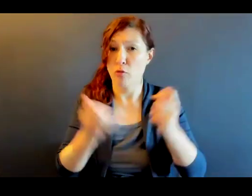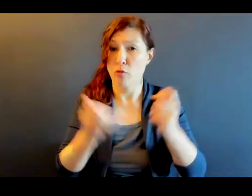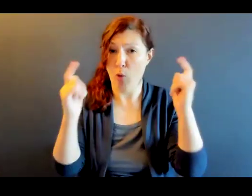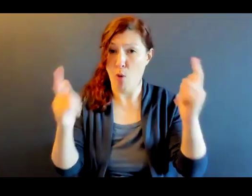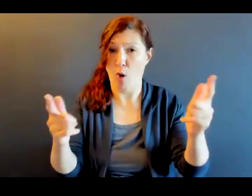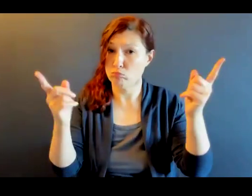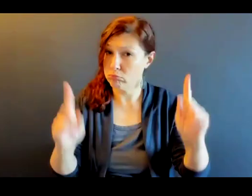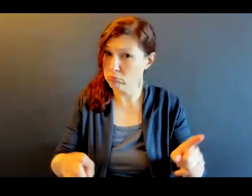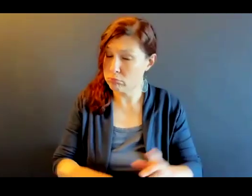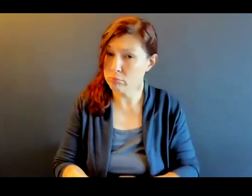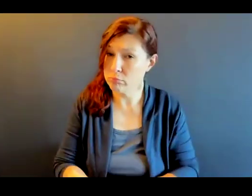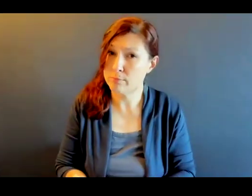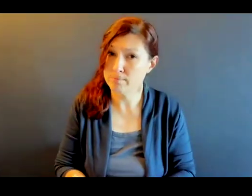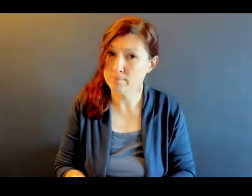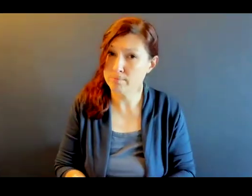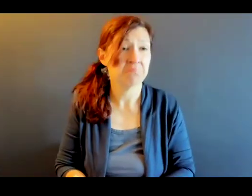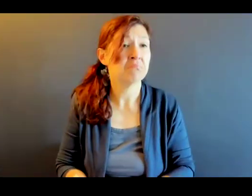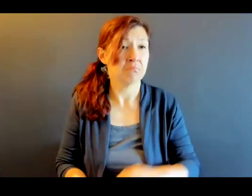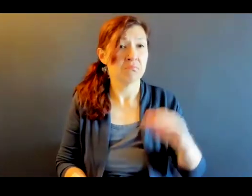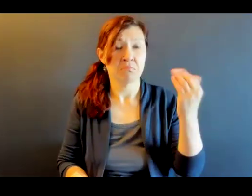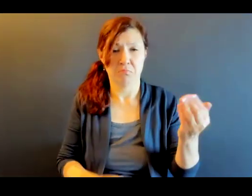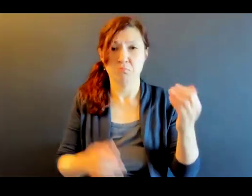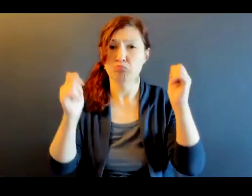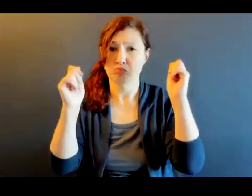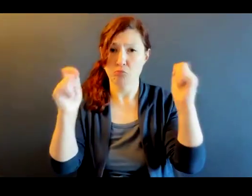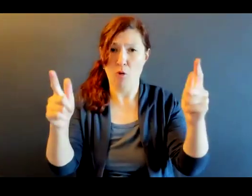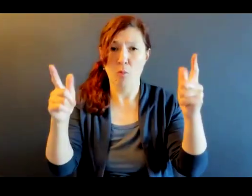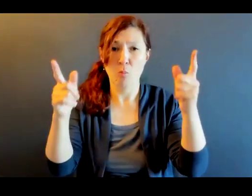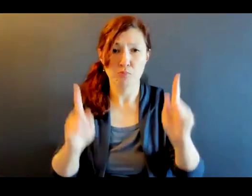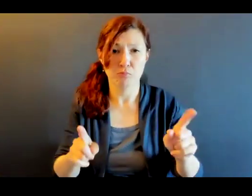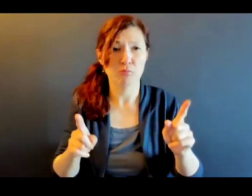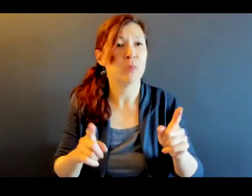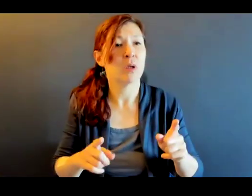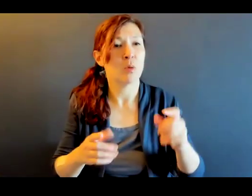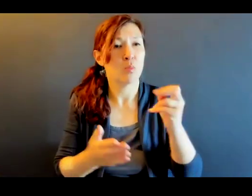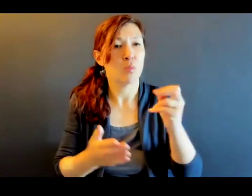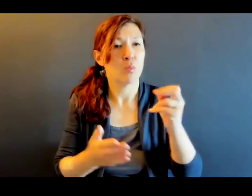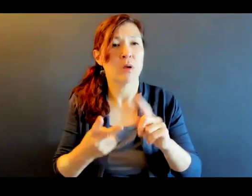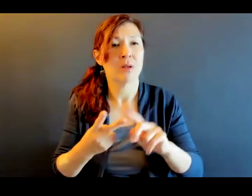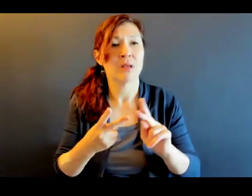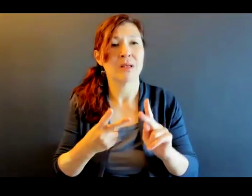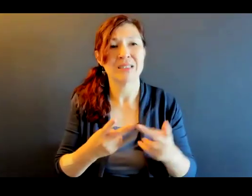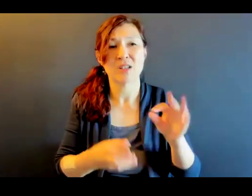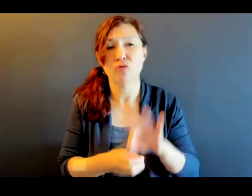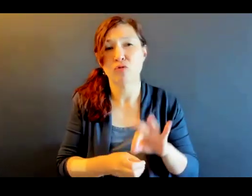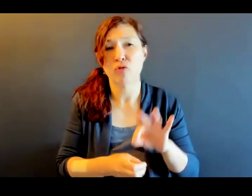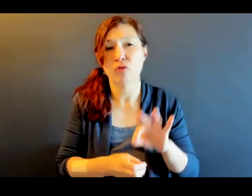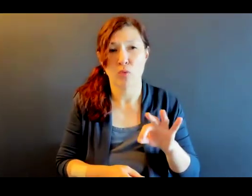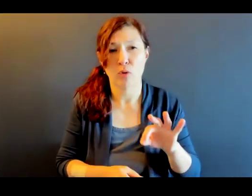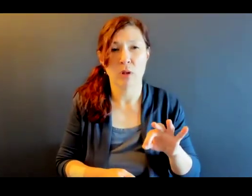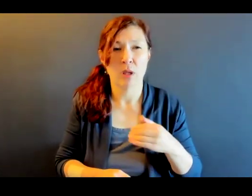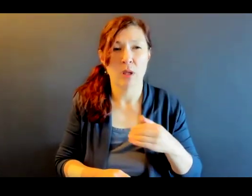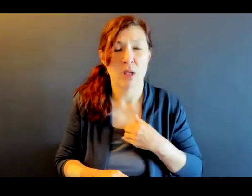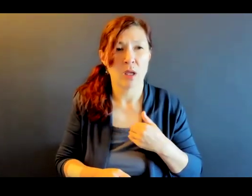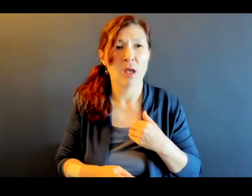unanimous consent? Hearing none, the grants are approved. Our second action item for tonight is